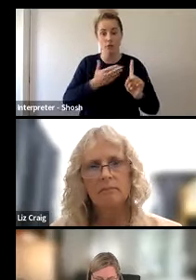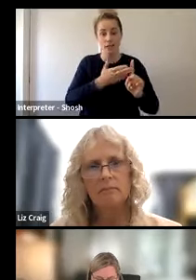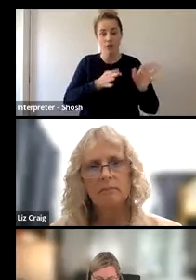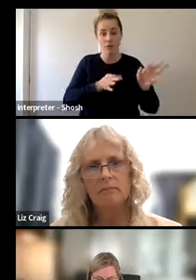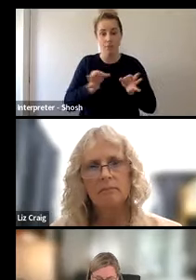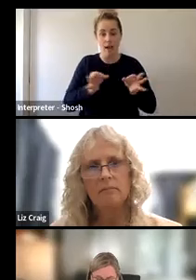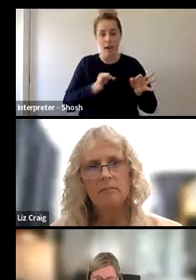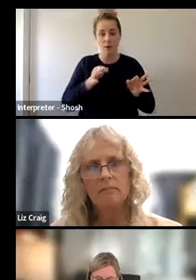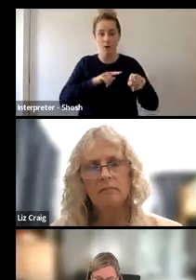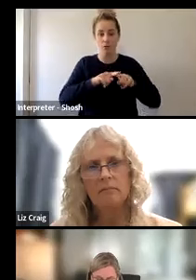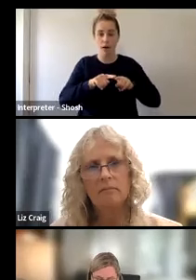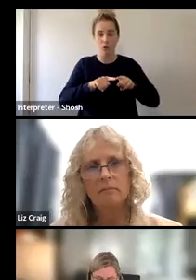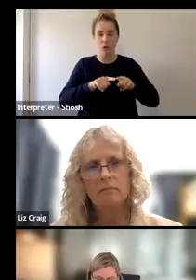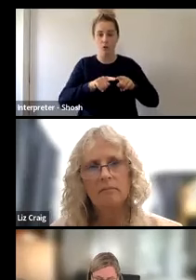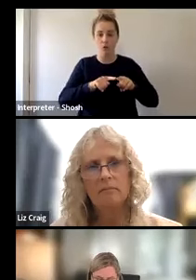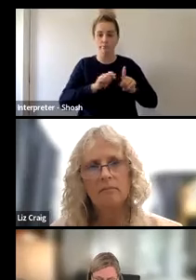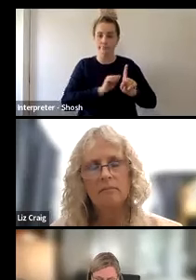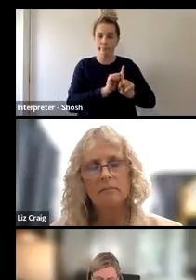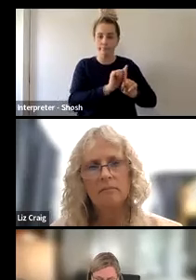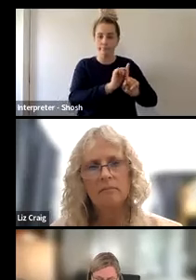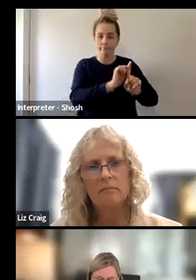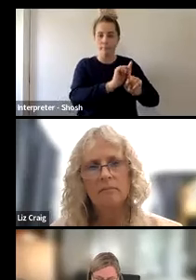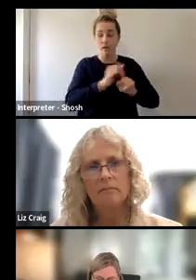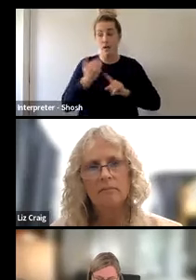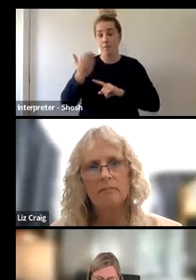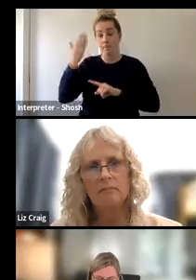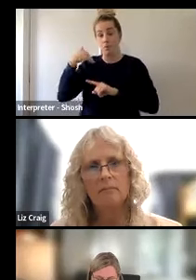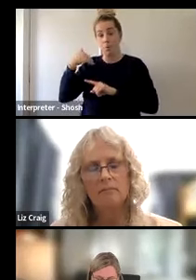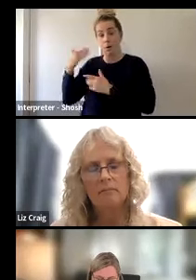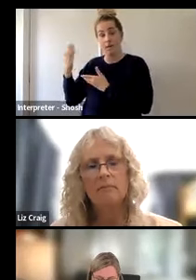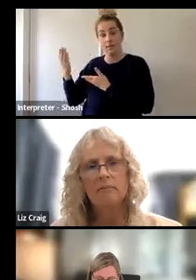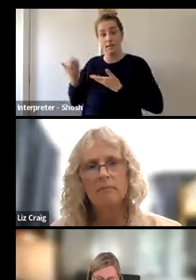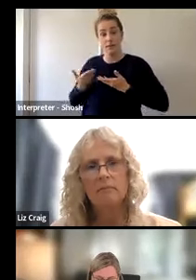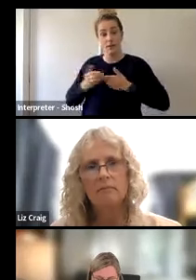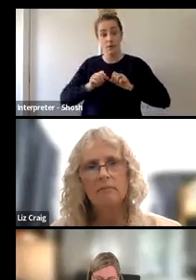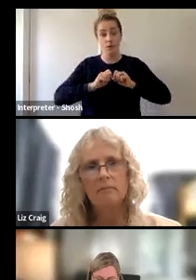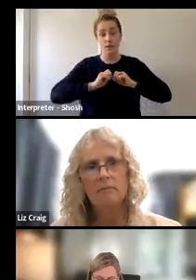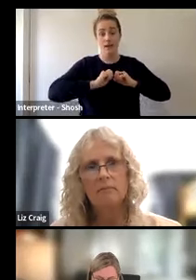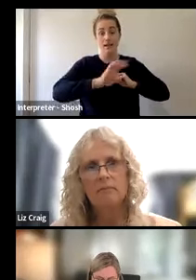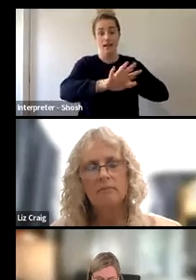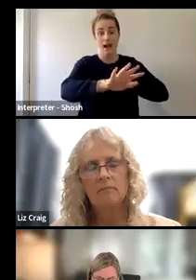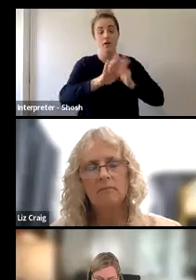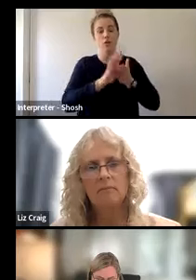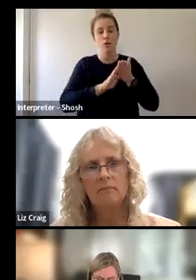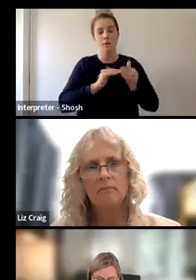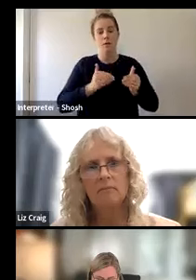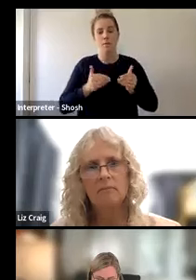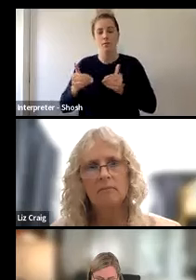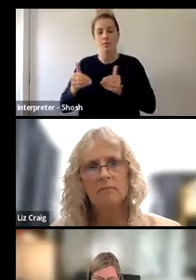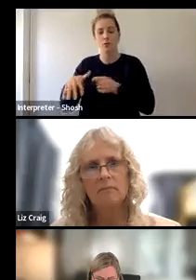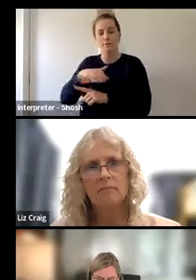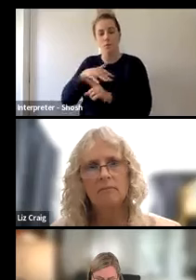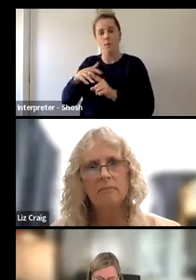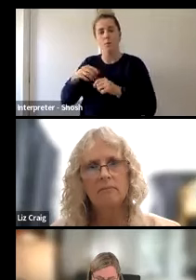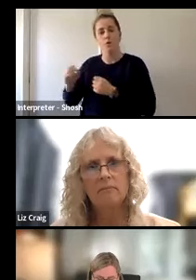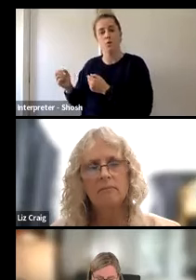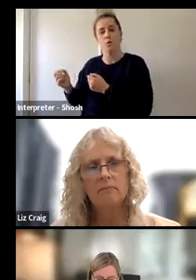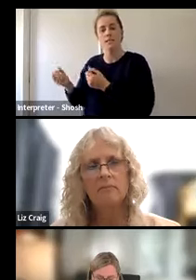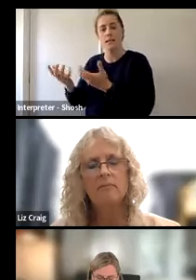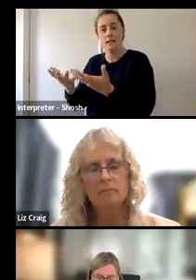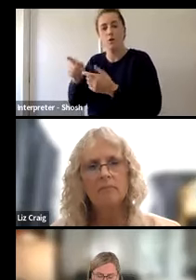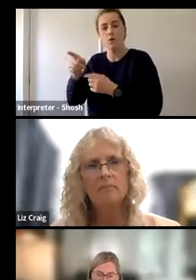to finalise, where we come from this delivery to linear broadcast, and we're moving to an environment where we want to deliver where the